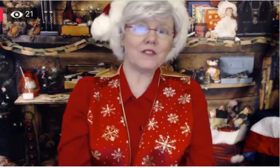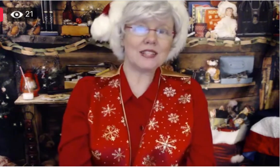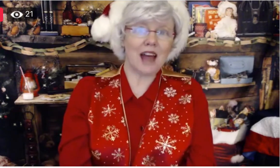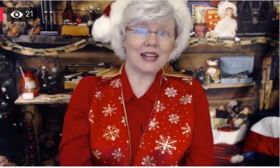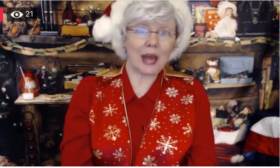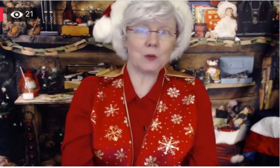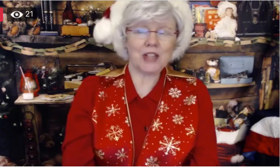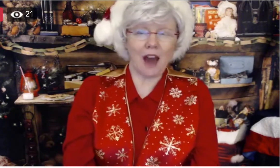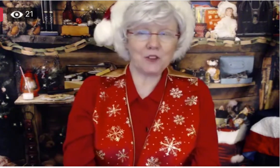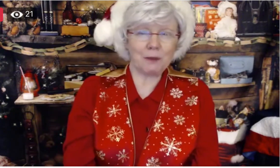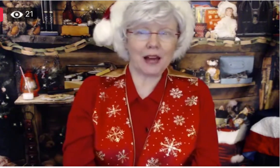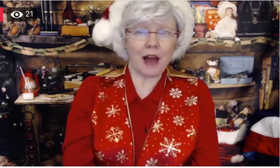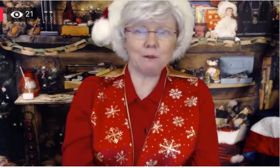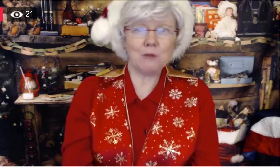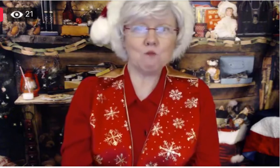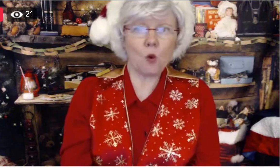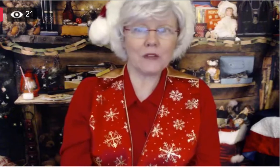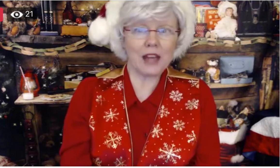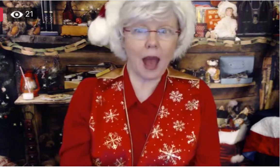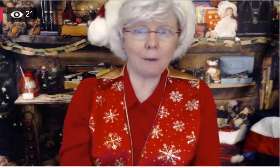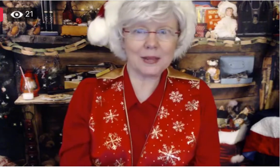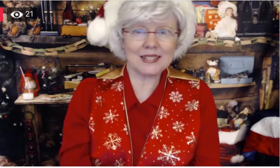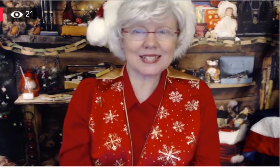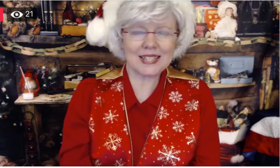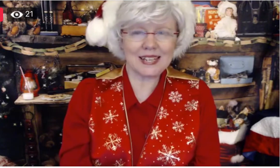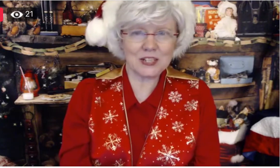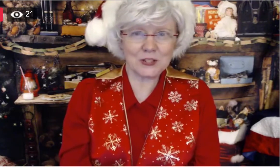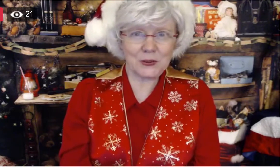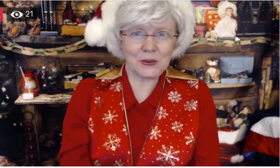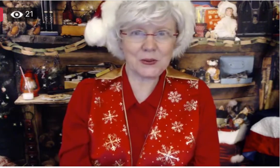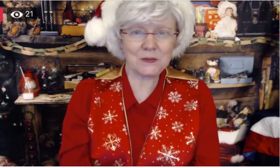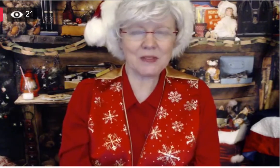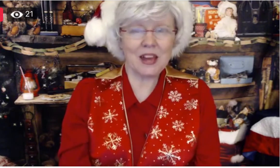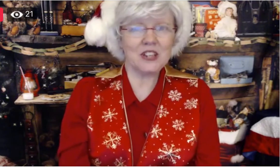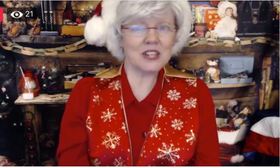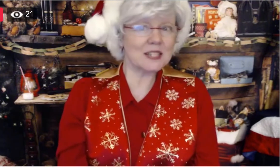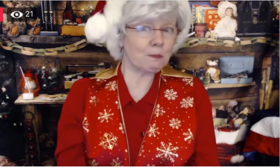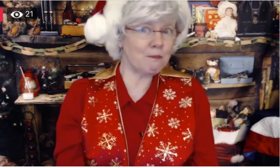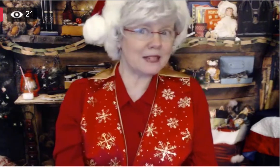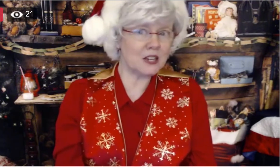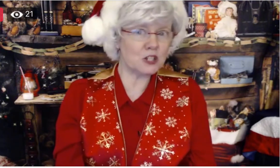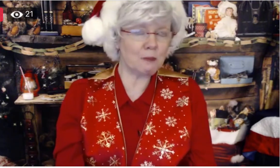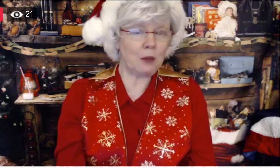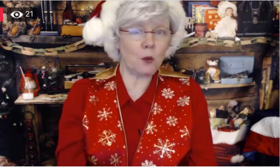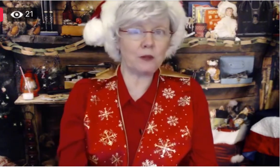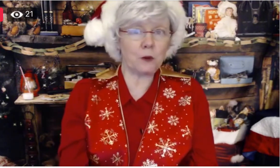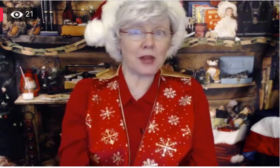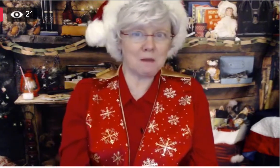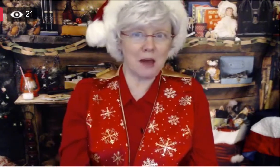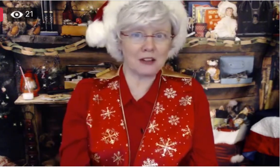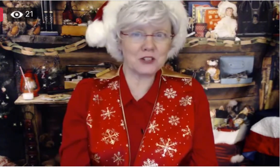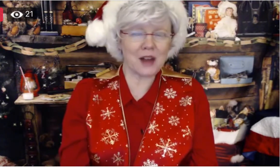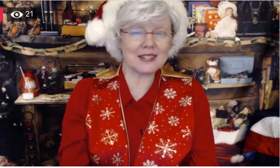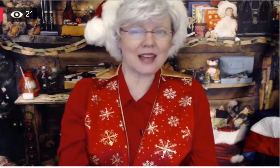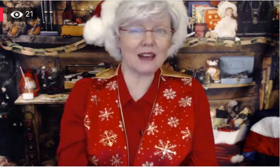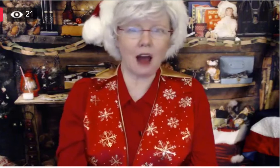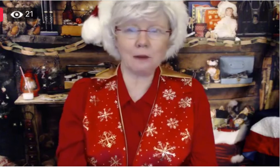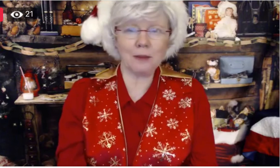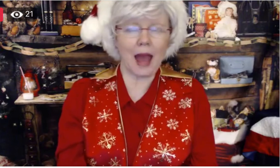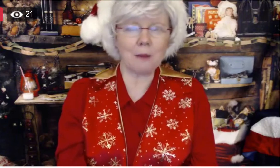the sign language alphabet, I'd be more than happy to send it to you. Just message me with your email address and I'd be happy